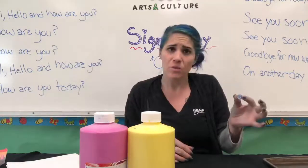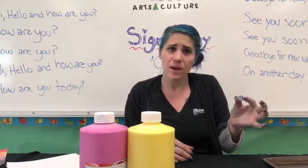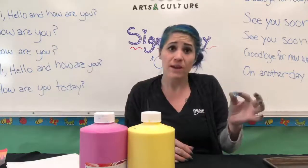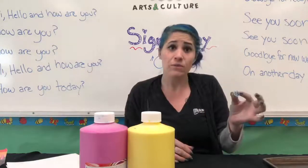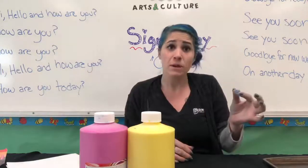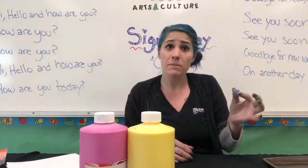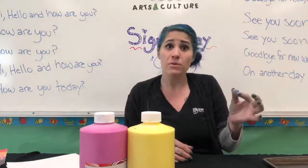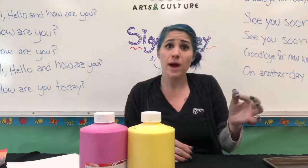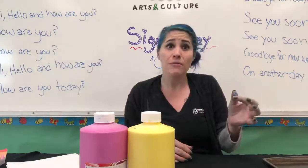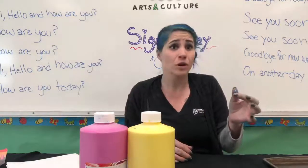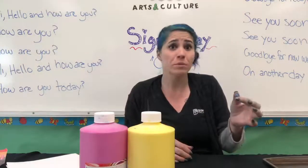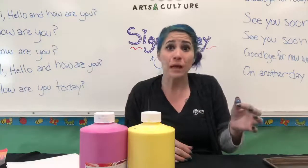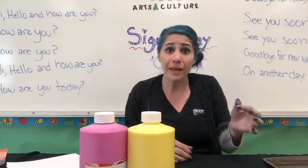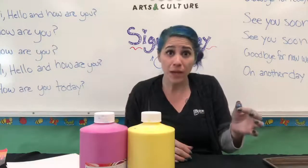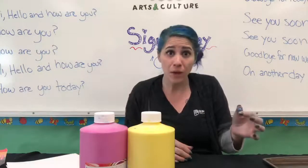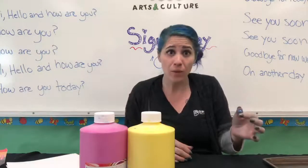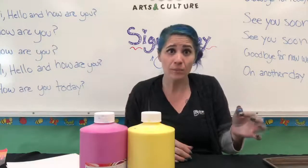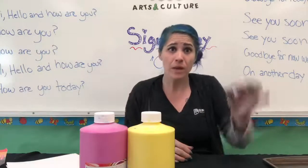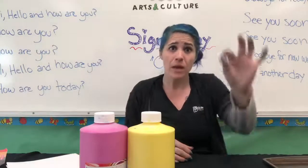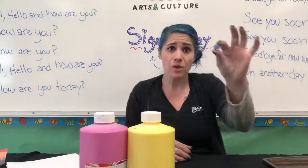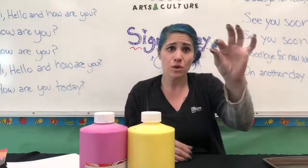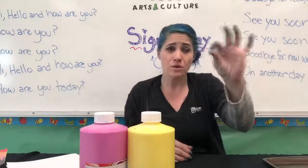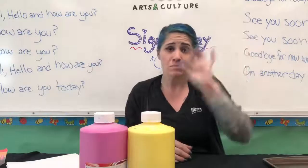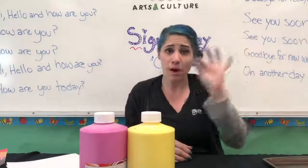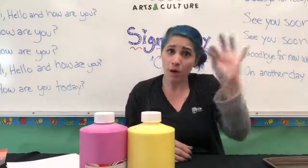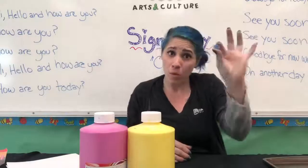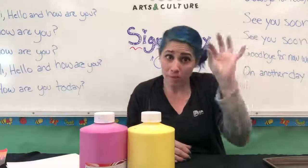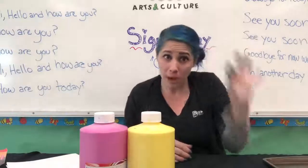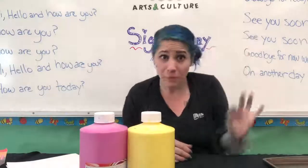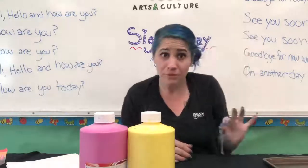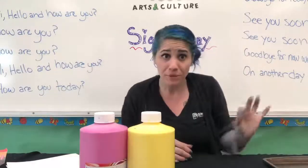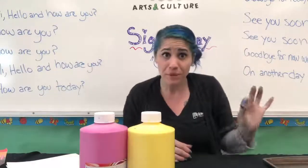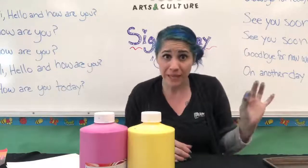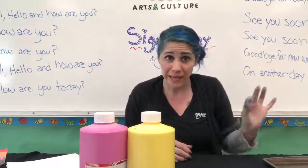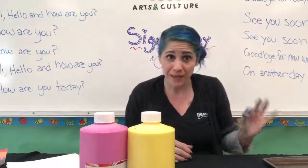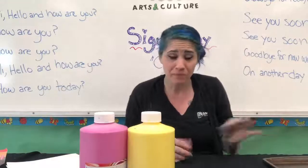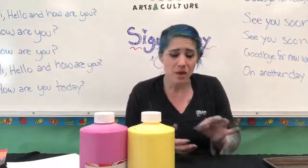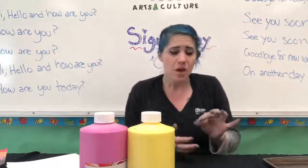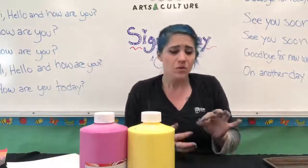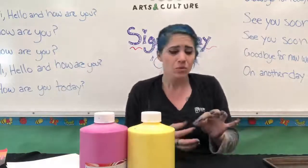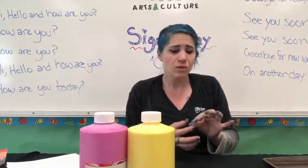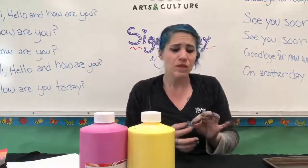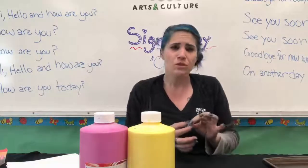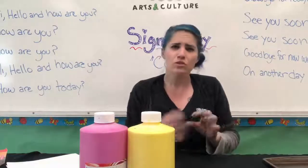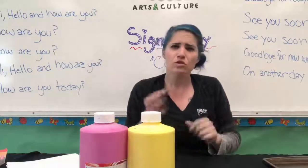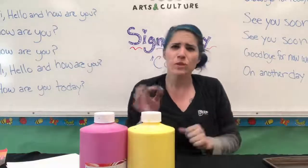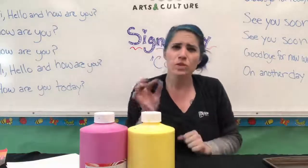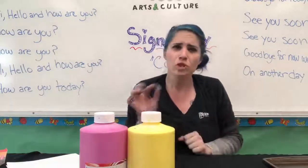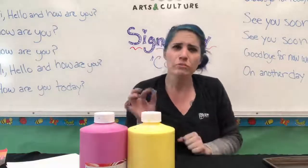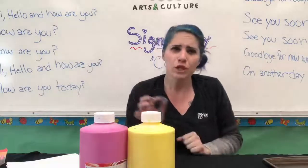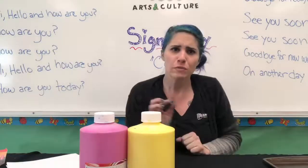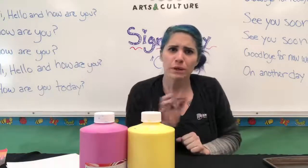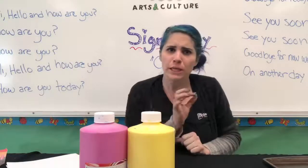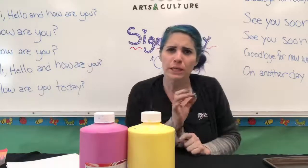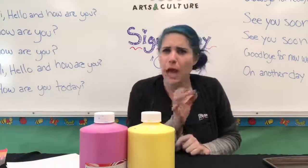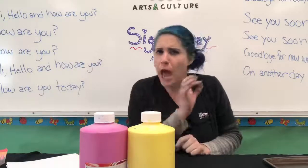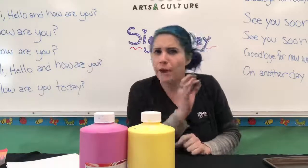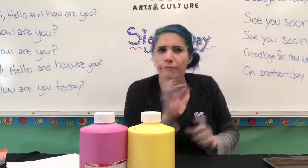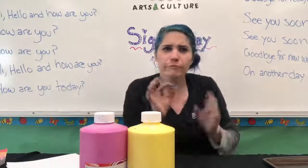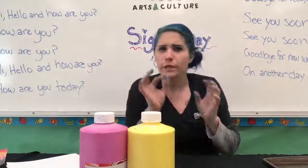If you, maybe you have Kerplunk at home and you could just borrow one marble from your game. So really don't stress too much about needing to have the